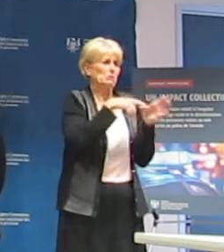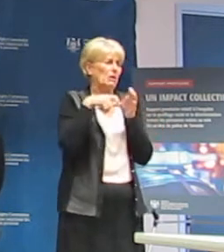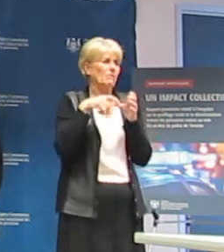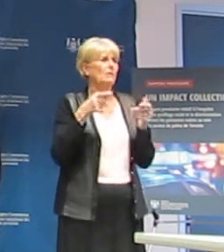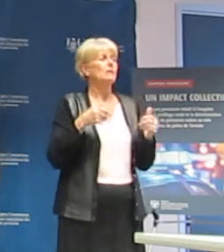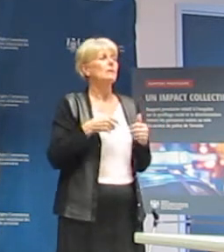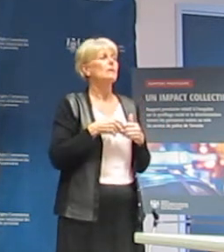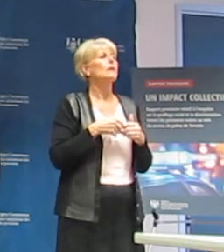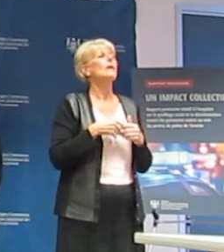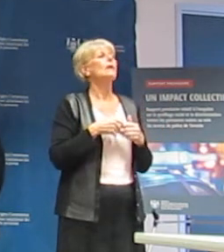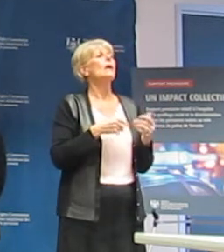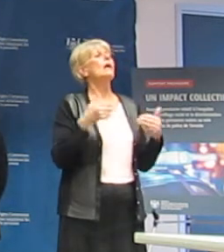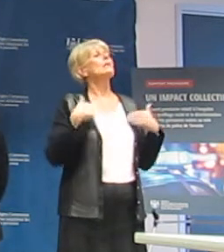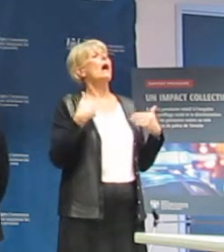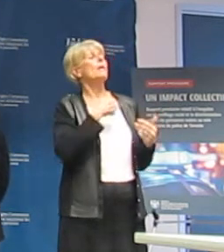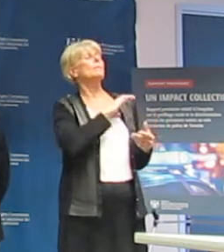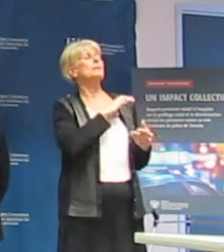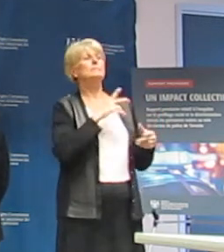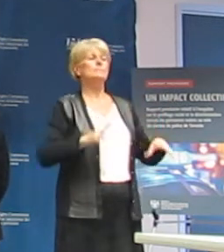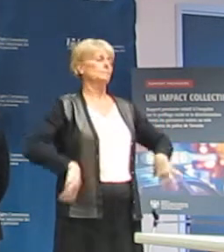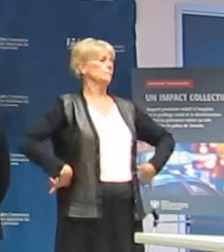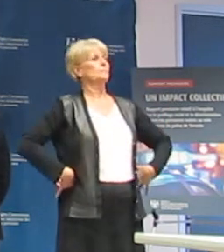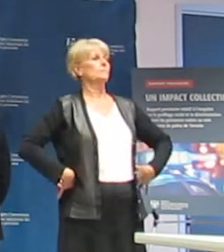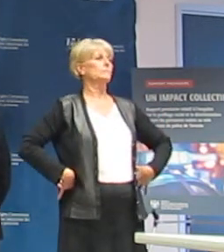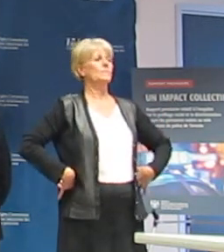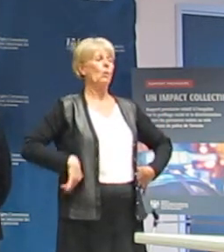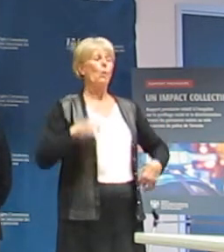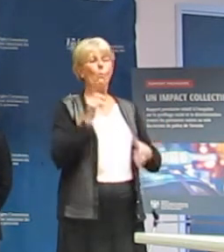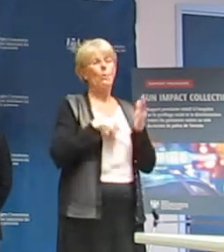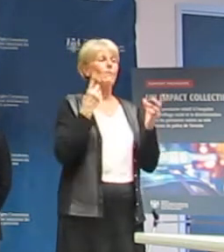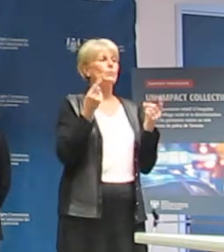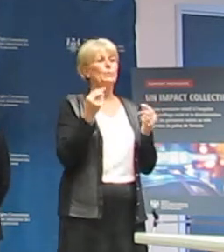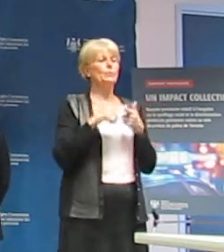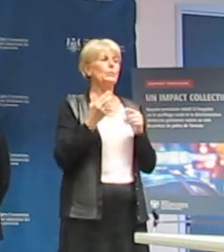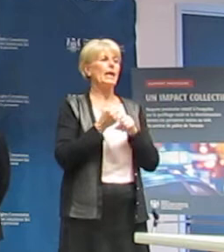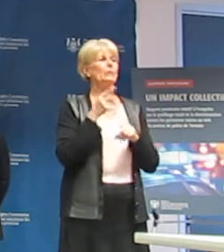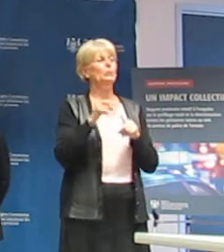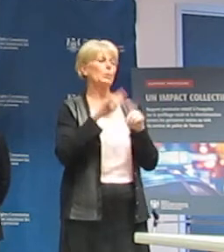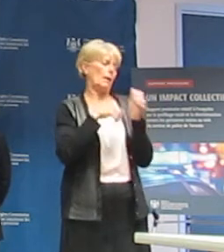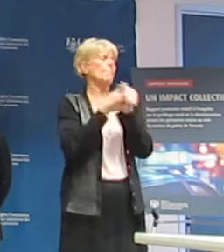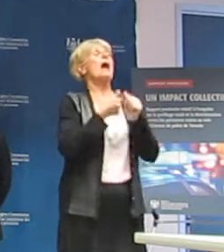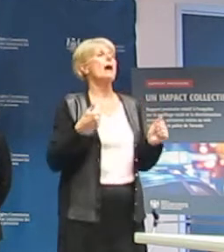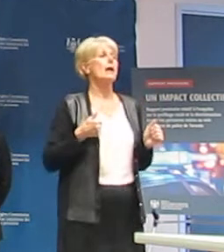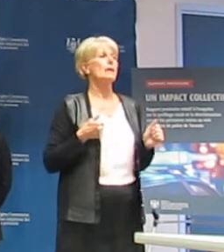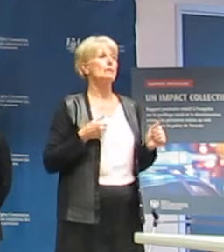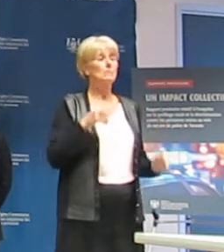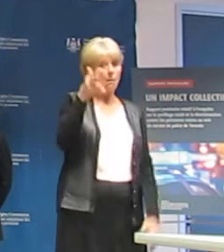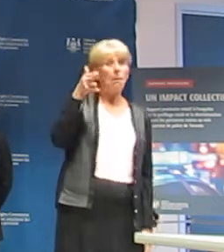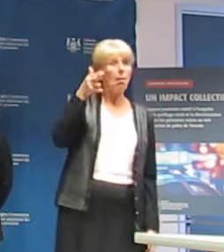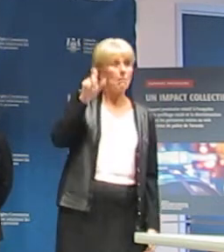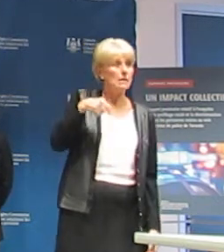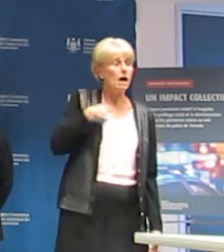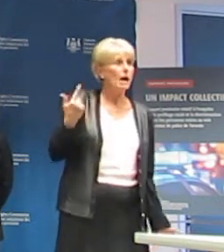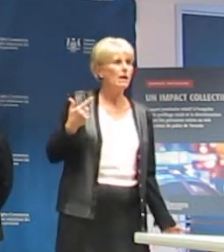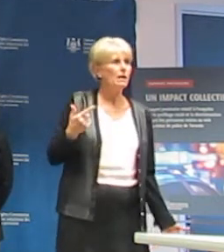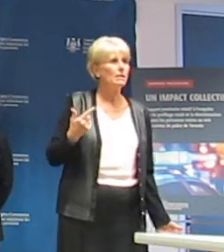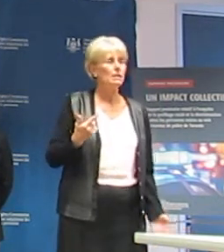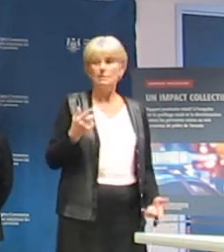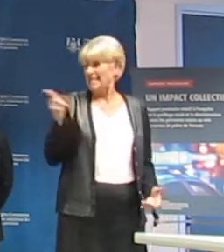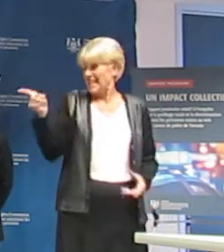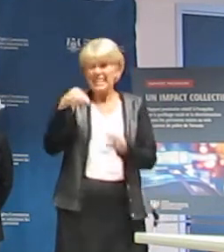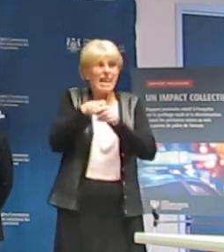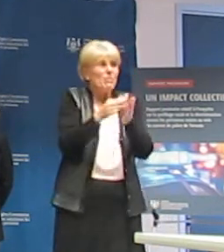garage, the young police officer said to him, "What do I have to do to get you to comply? Put a gun to your head." It's right here in the